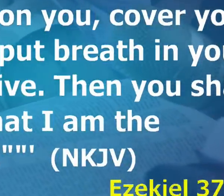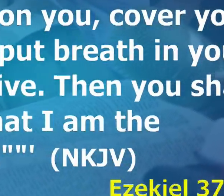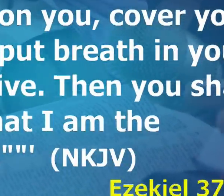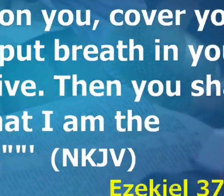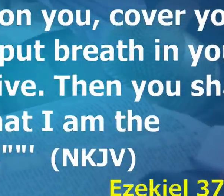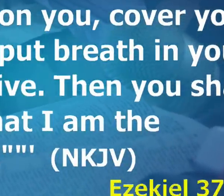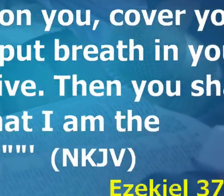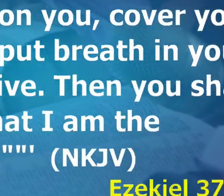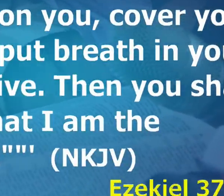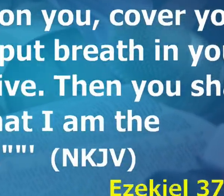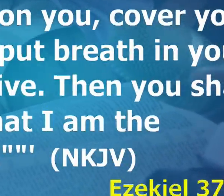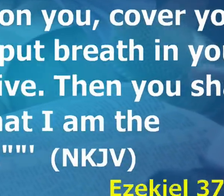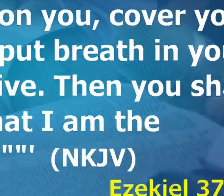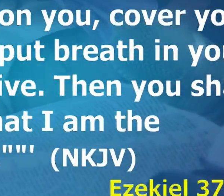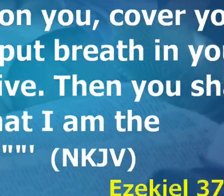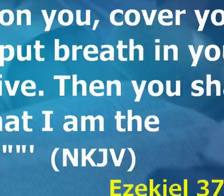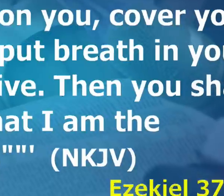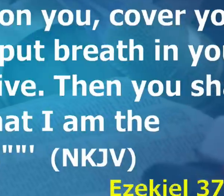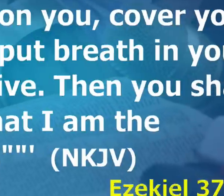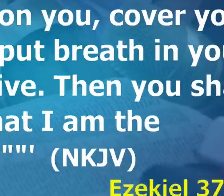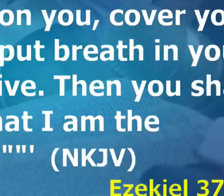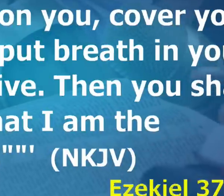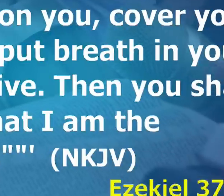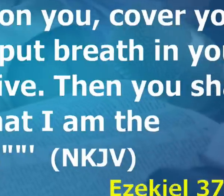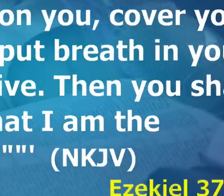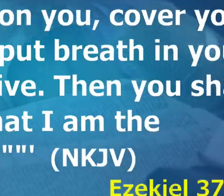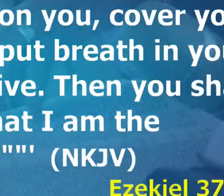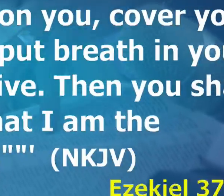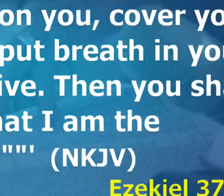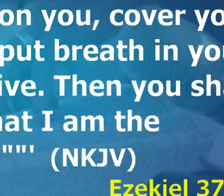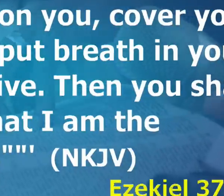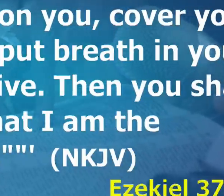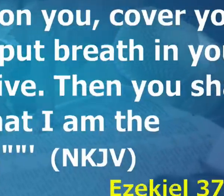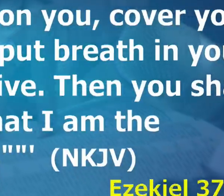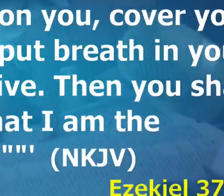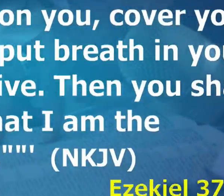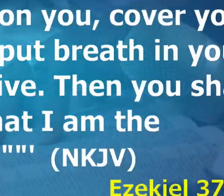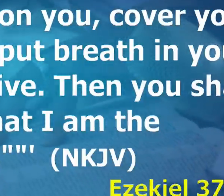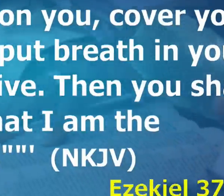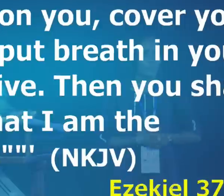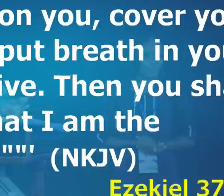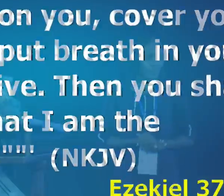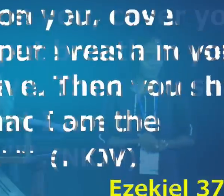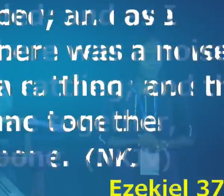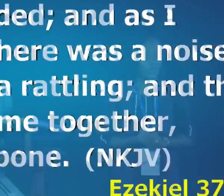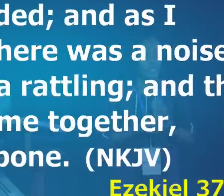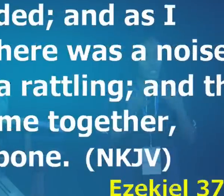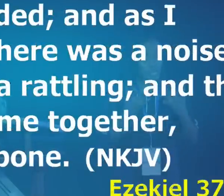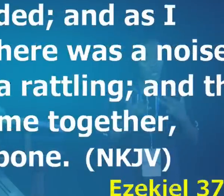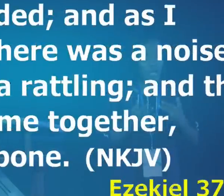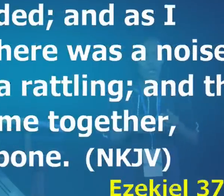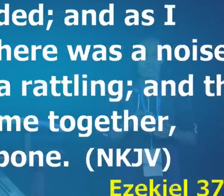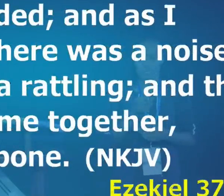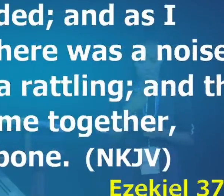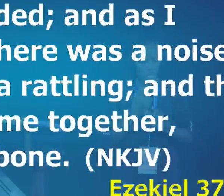you shall know that I am the Lord." Amen. "So I